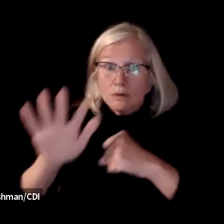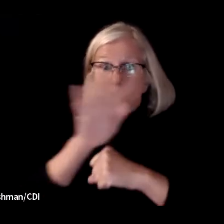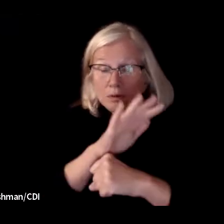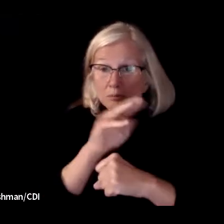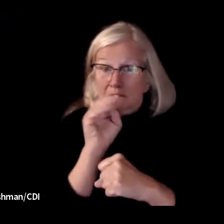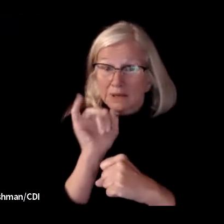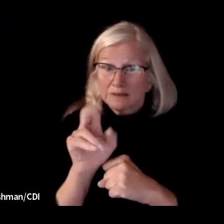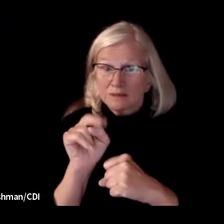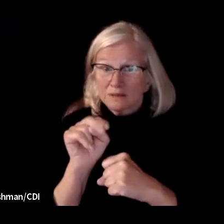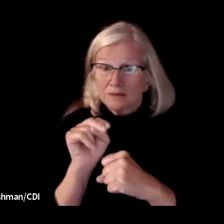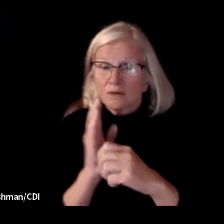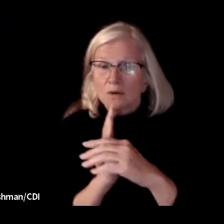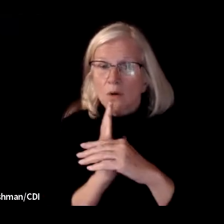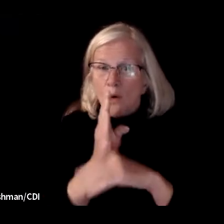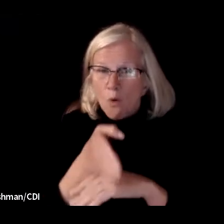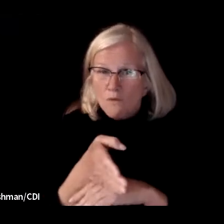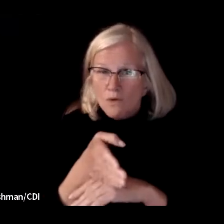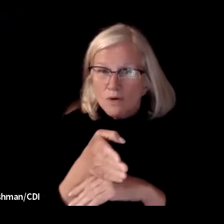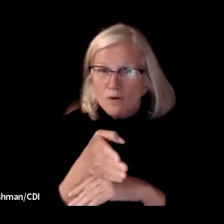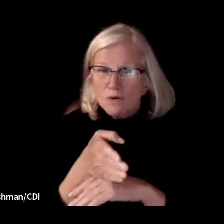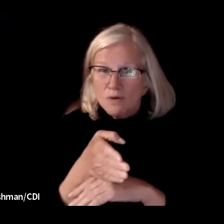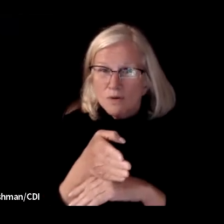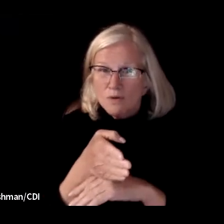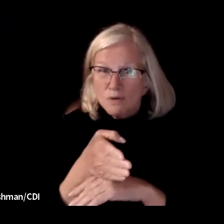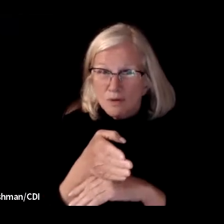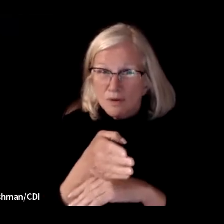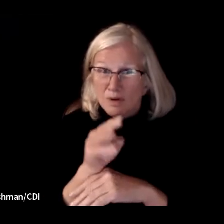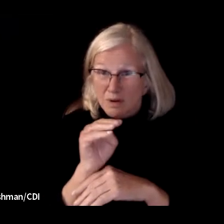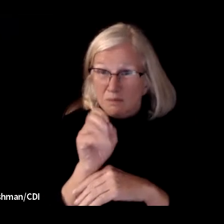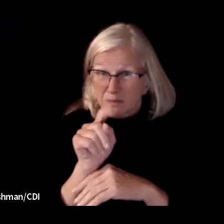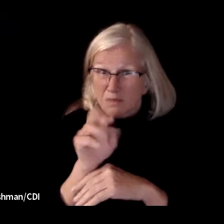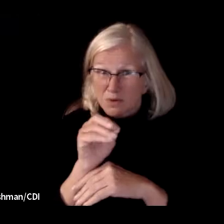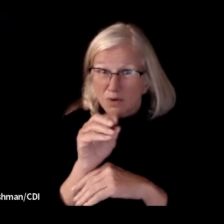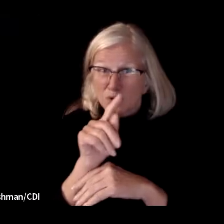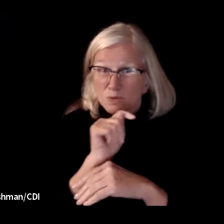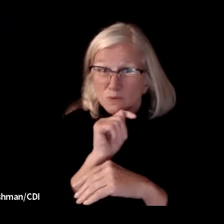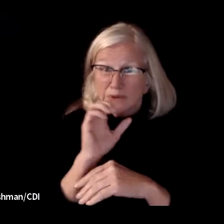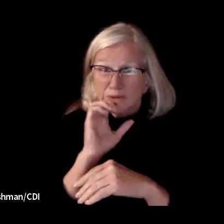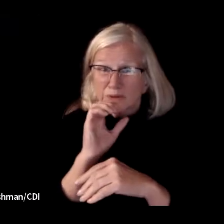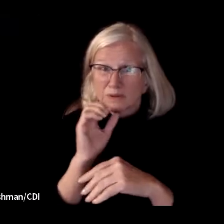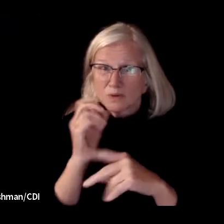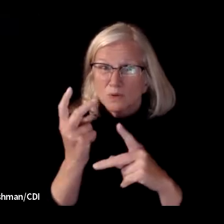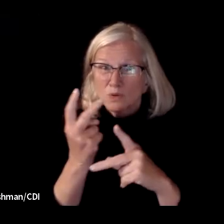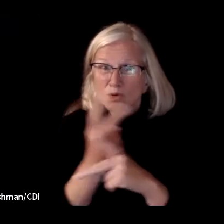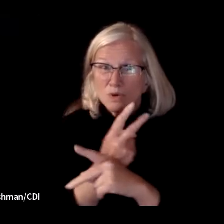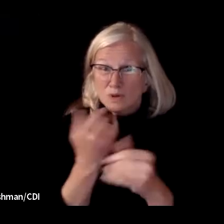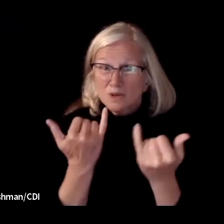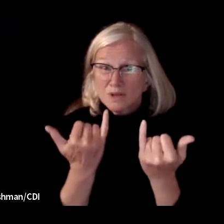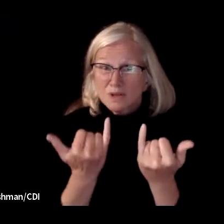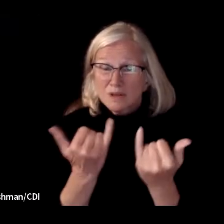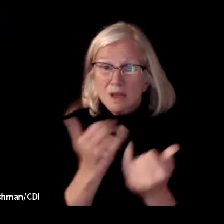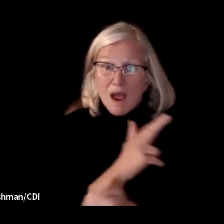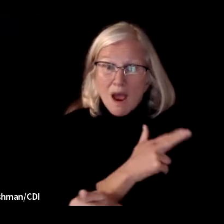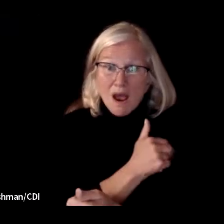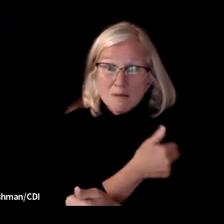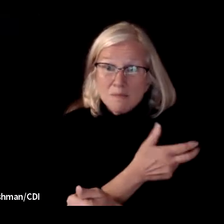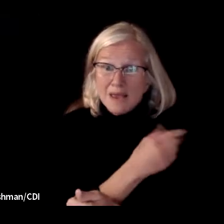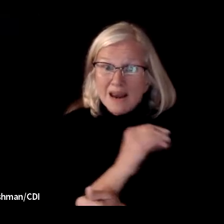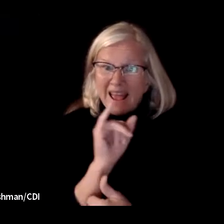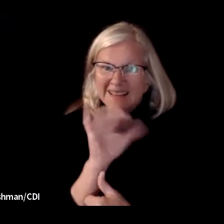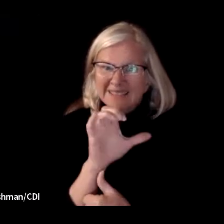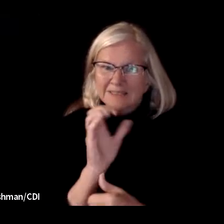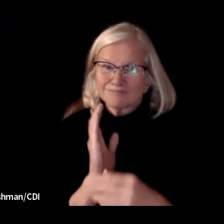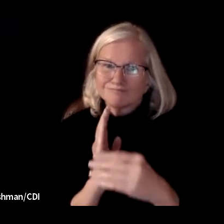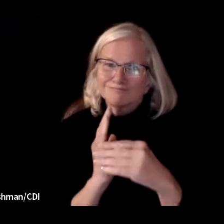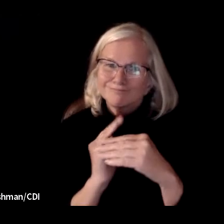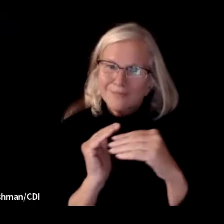in the metro area. Current levels of hospitalization and ICU use are now above the level that we saw in the